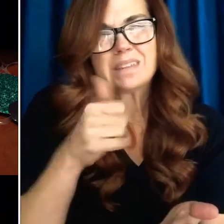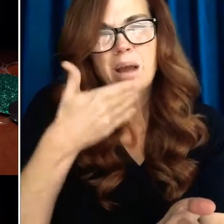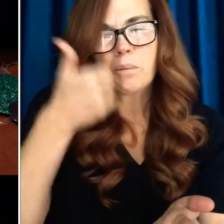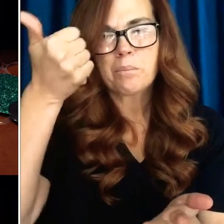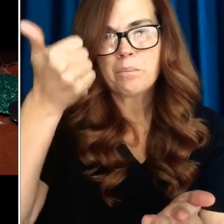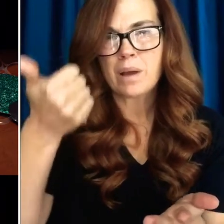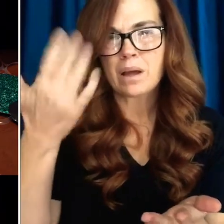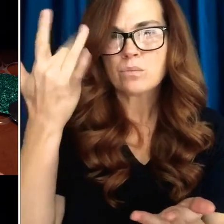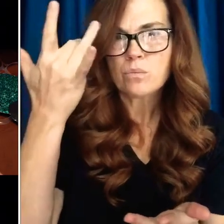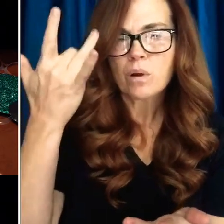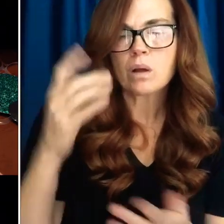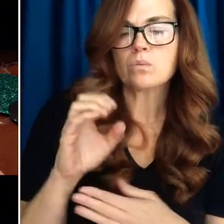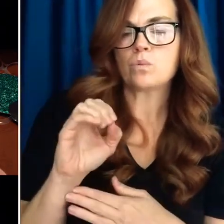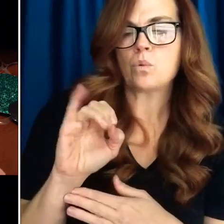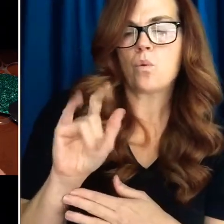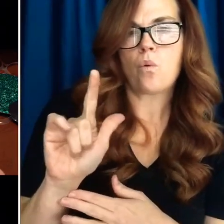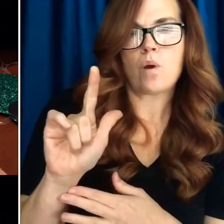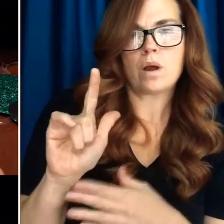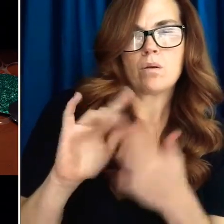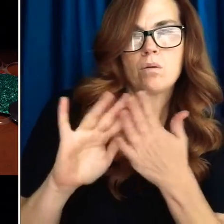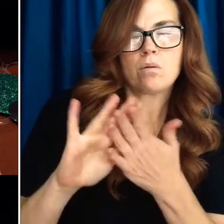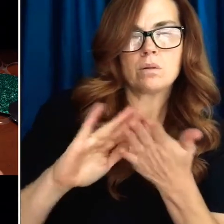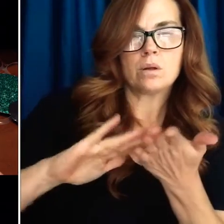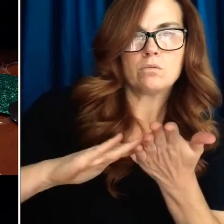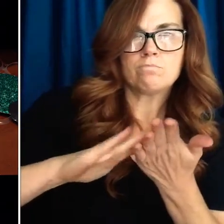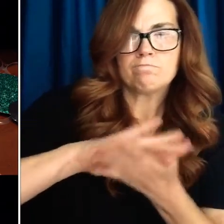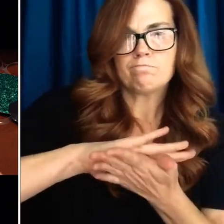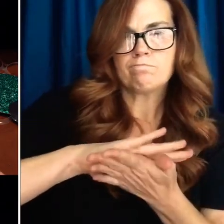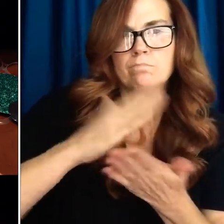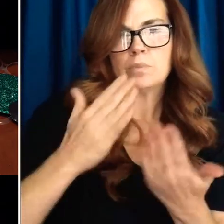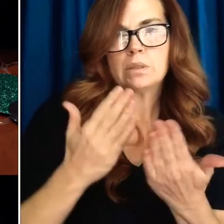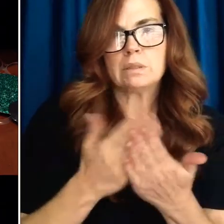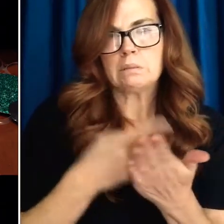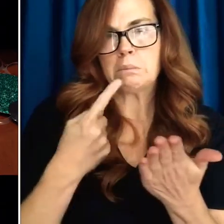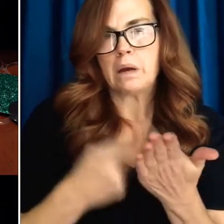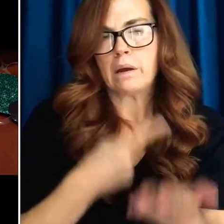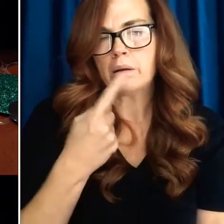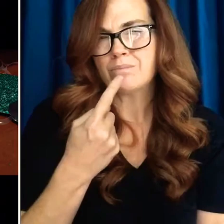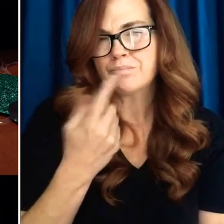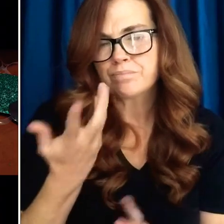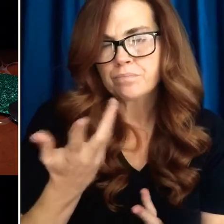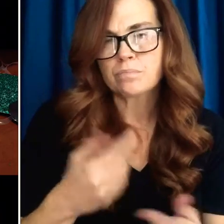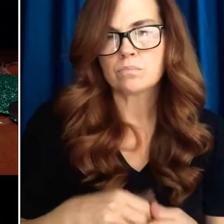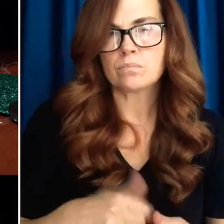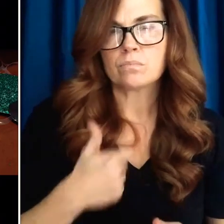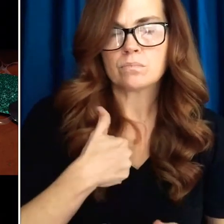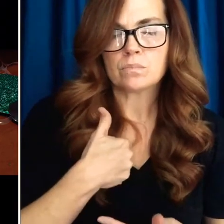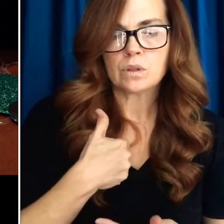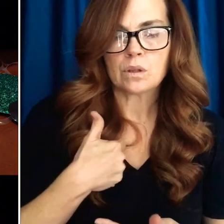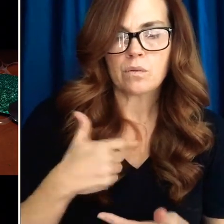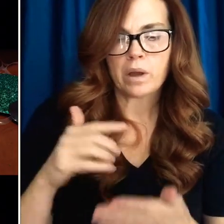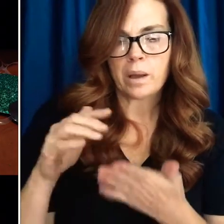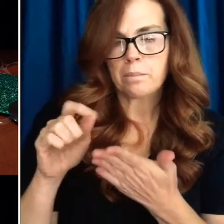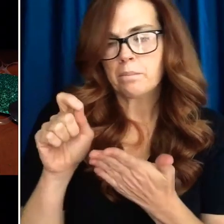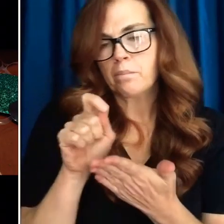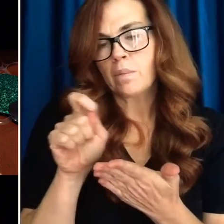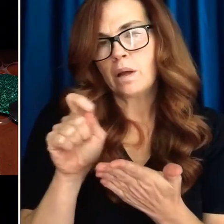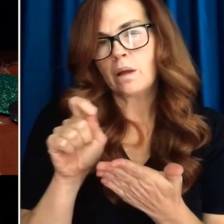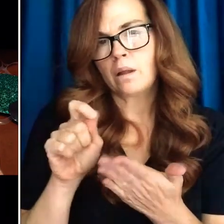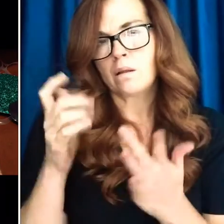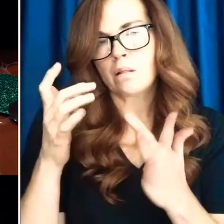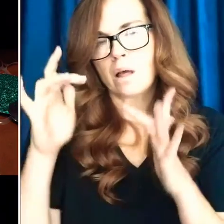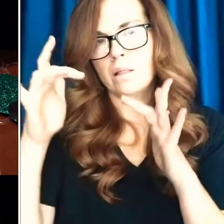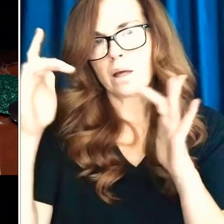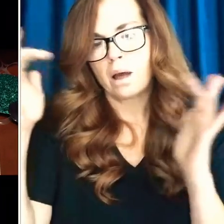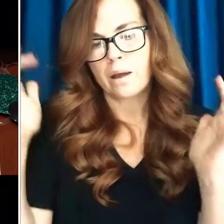oils in your hands into the mix, and sometimes that doesn't quite give you the effect you're trying to achieve. So I am making sure as I blend out